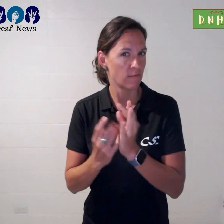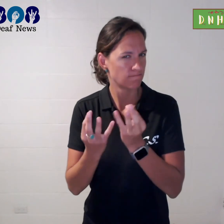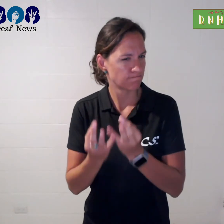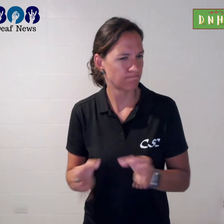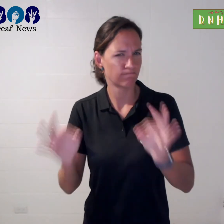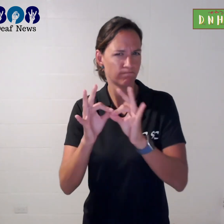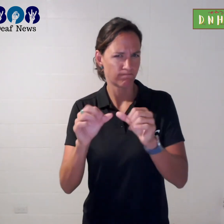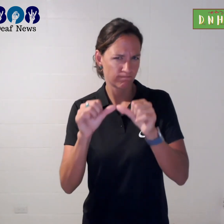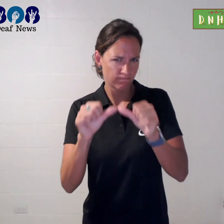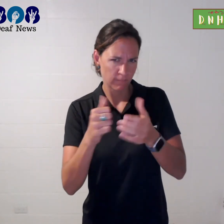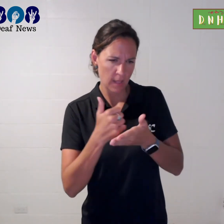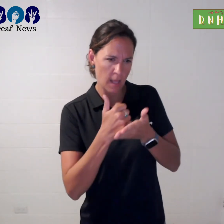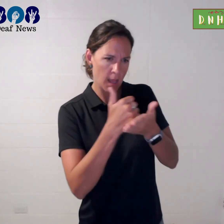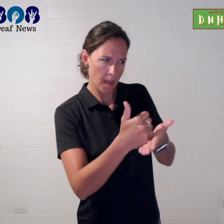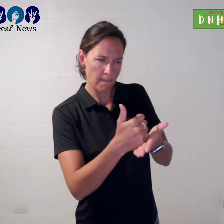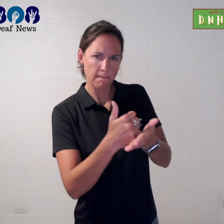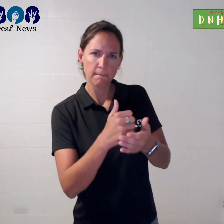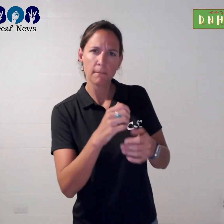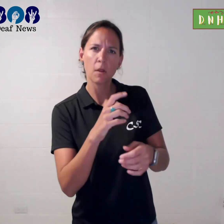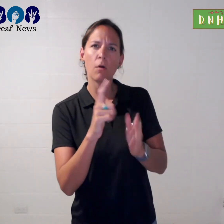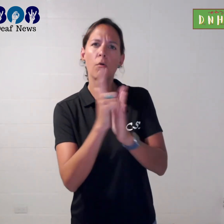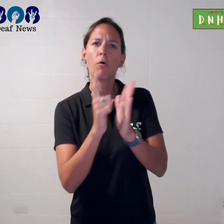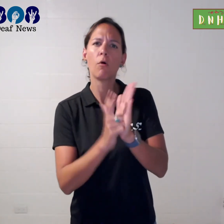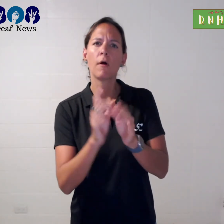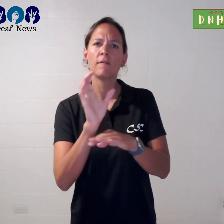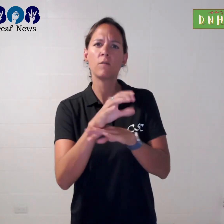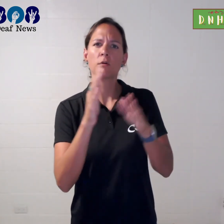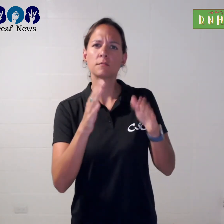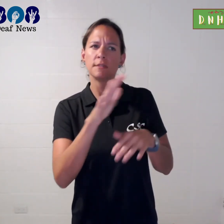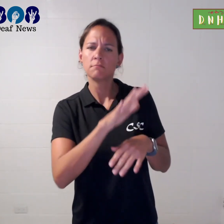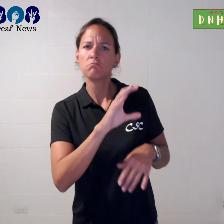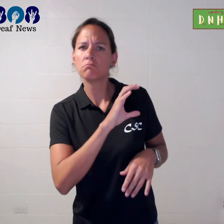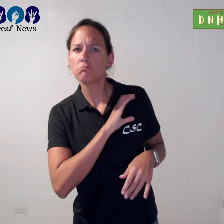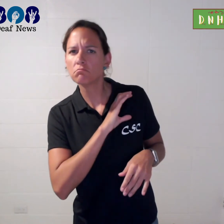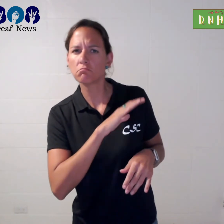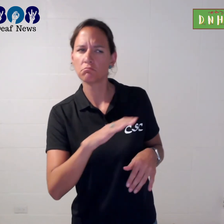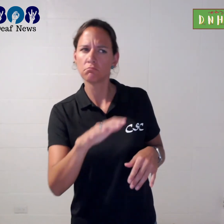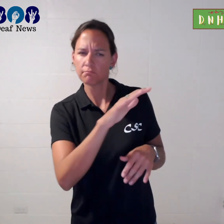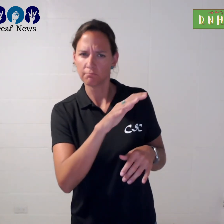is key in helping law enforcement keep our communities safe.